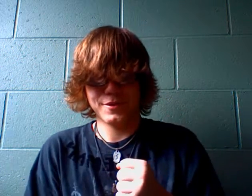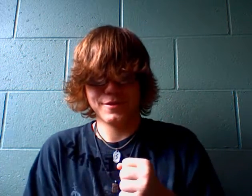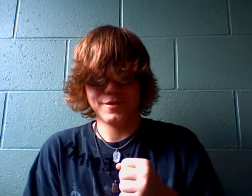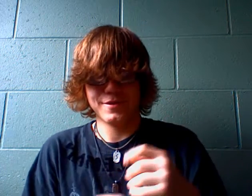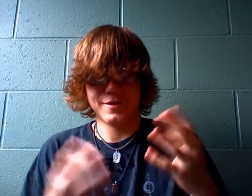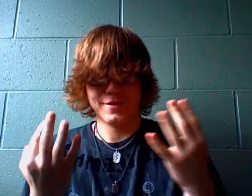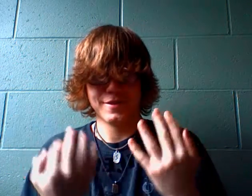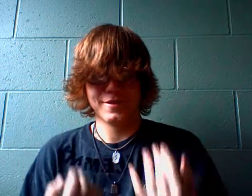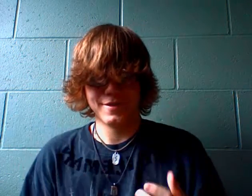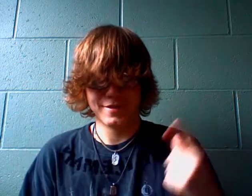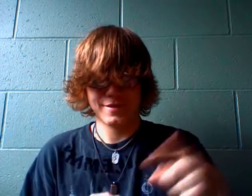fiery ring.